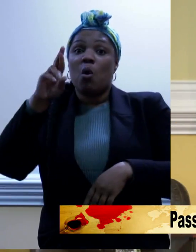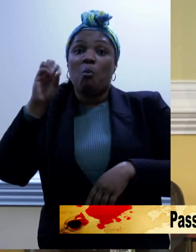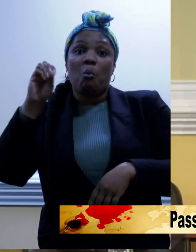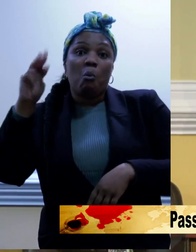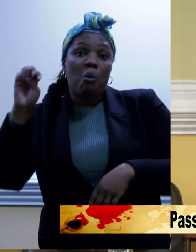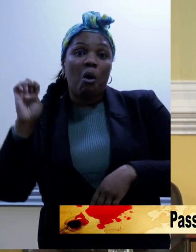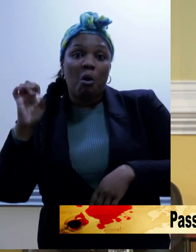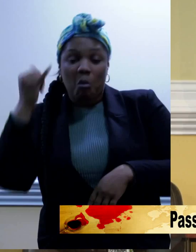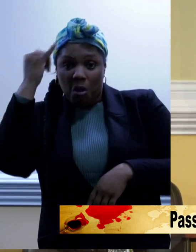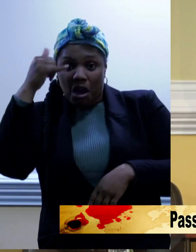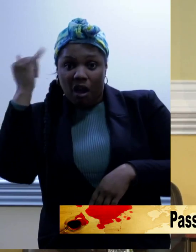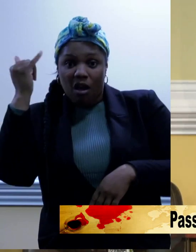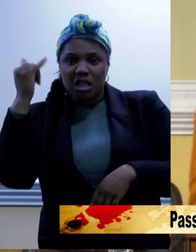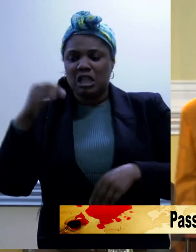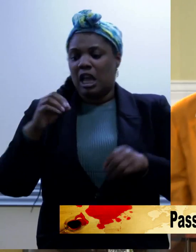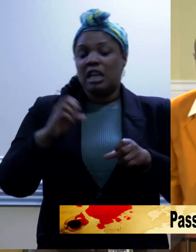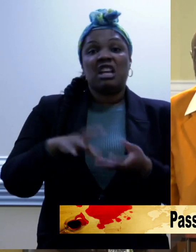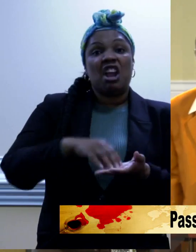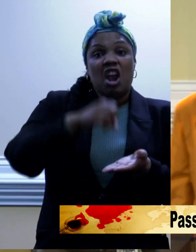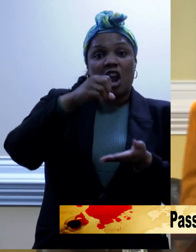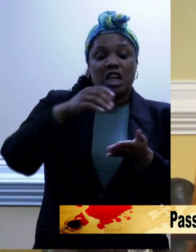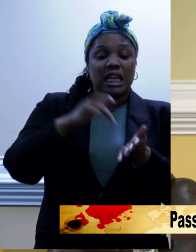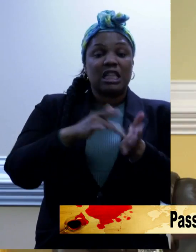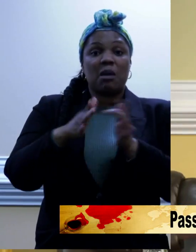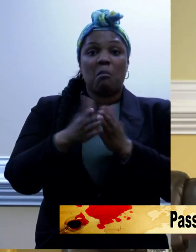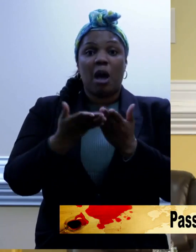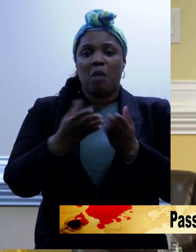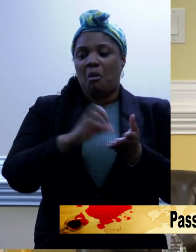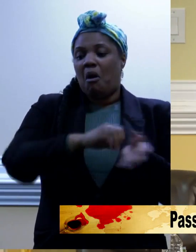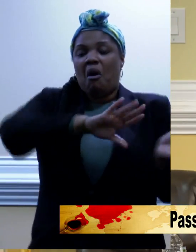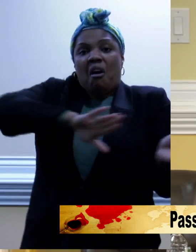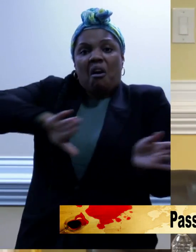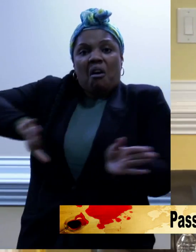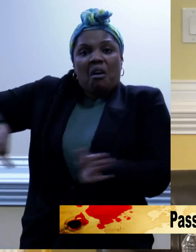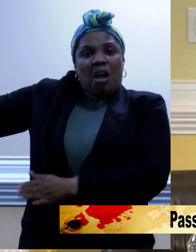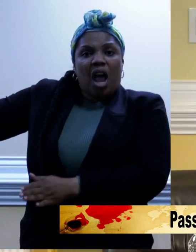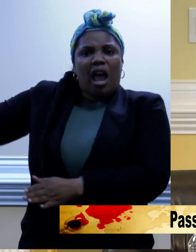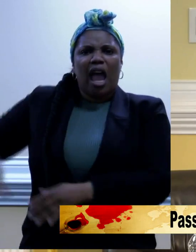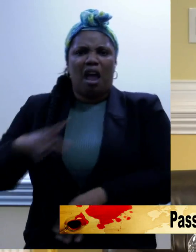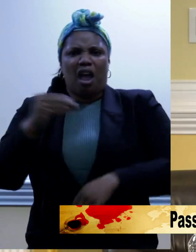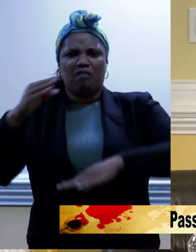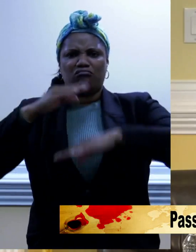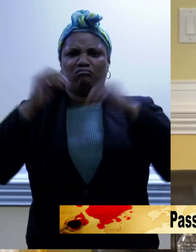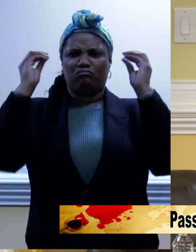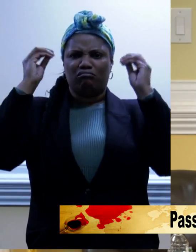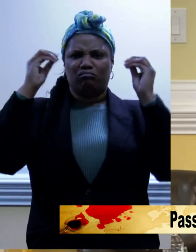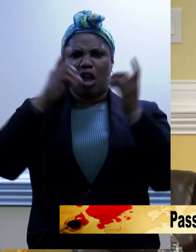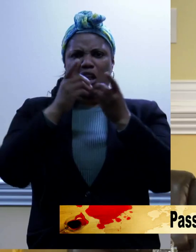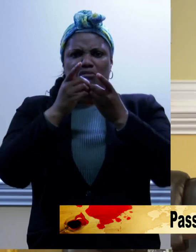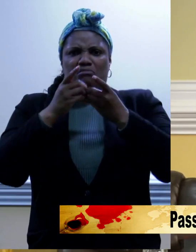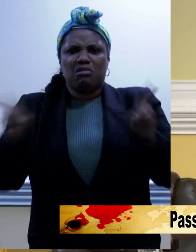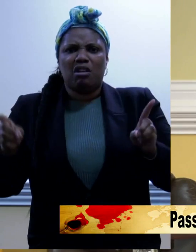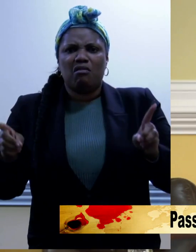the table, and tell you that they are Christians and the Jews